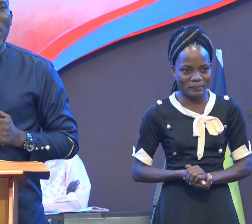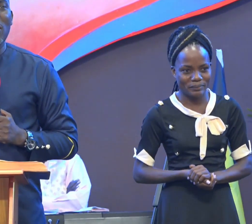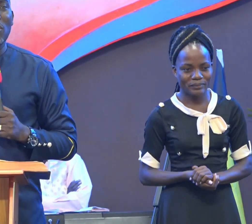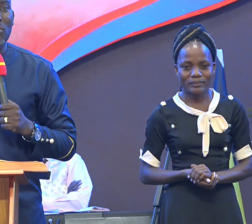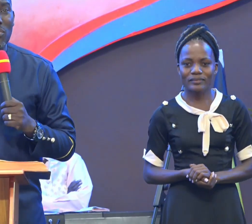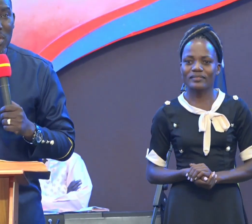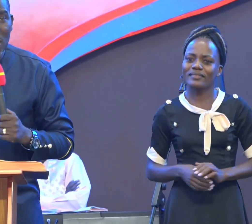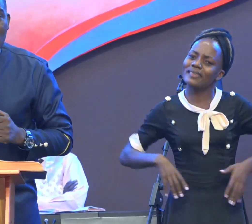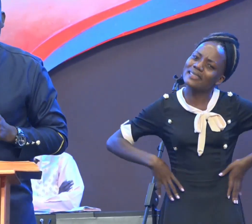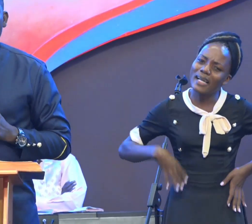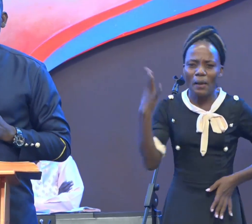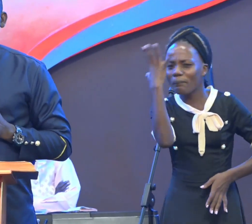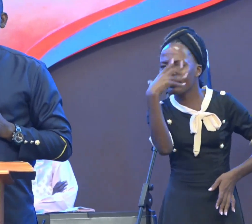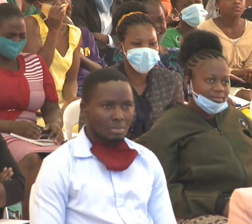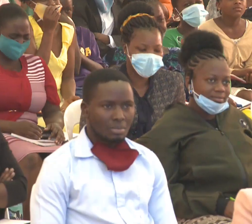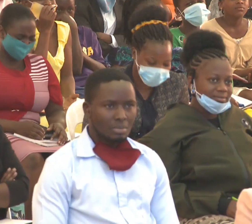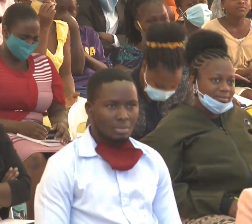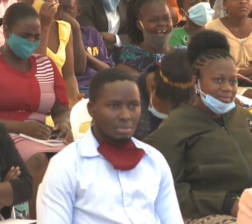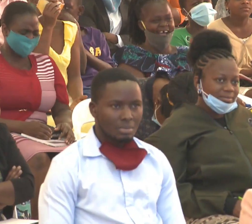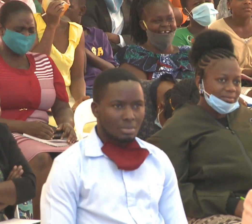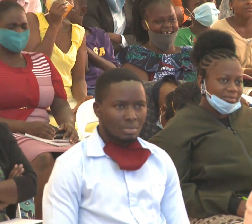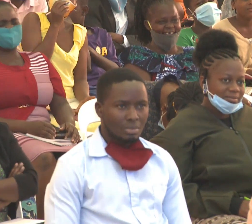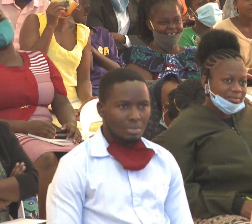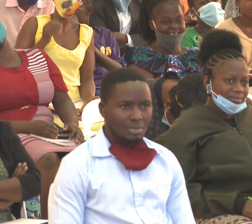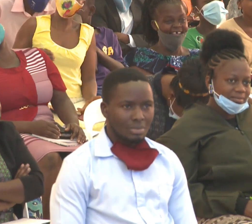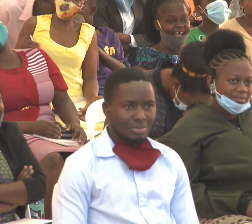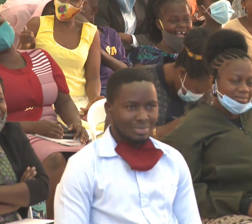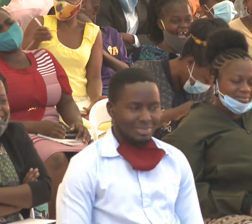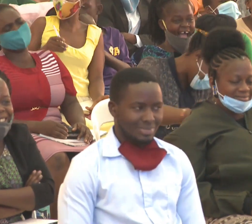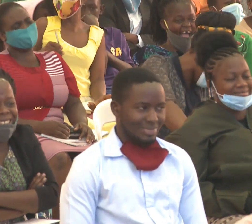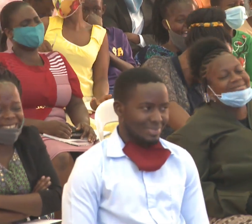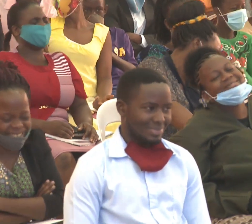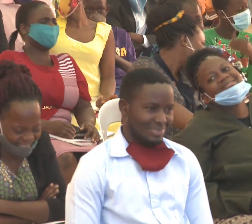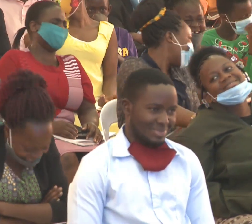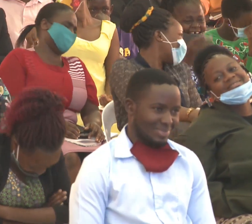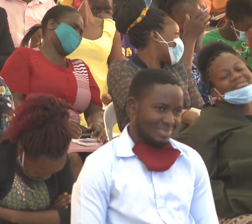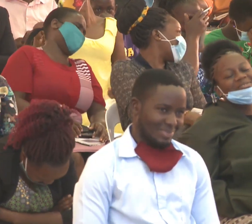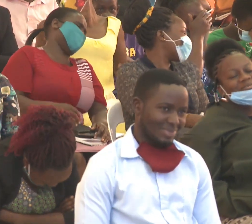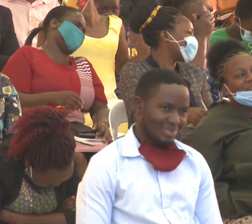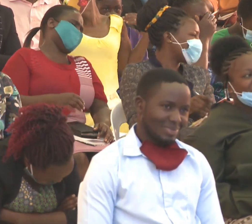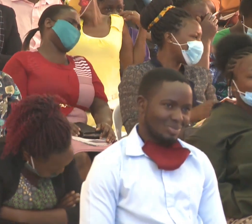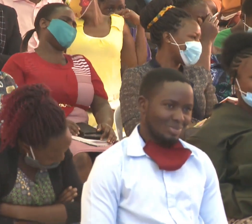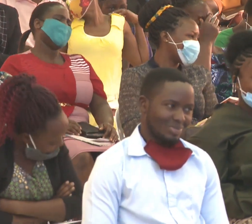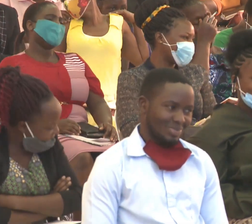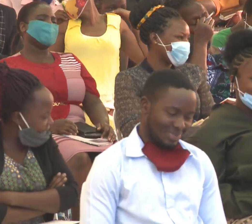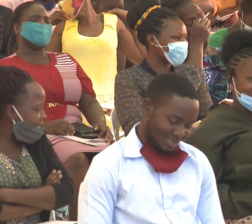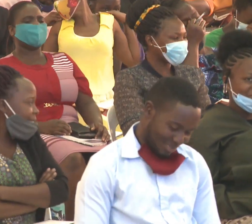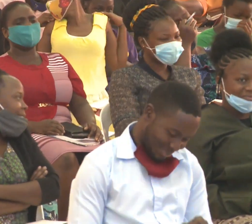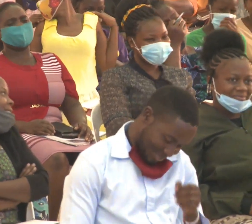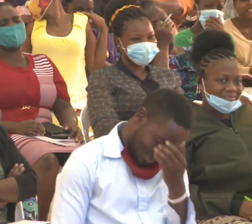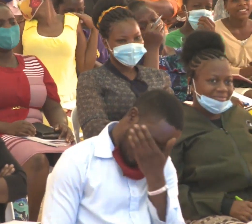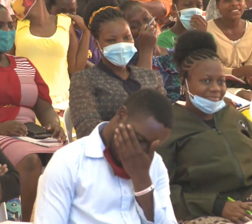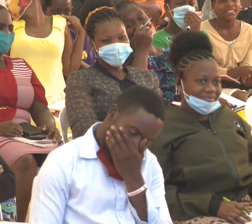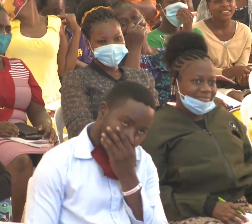it. Omwana omulungi. A beautiful girl. I don't know what she had eaten. Pichi nene. And she